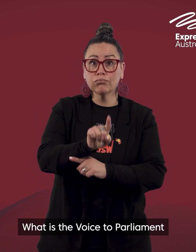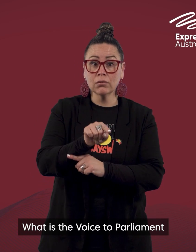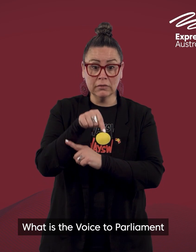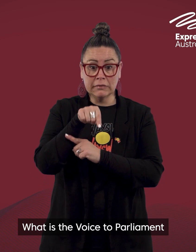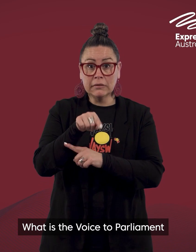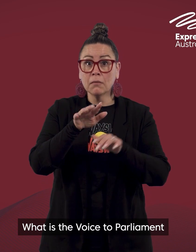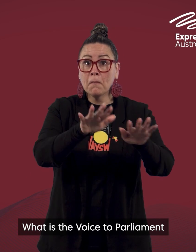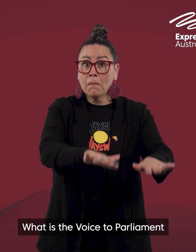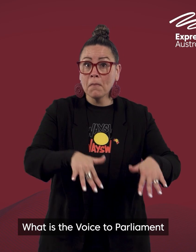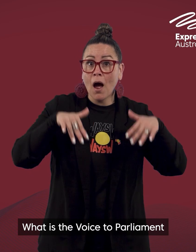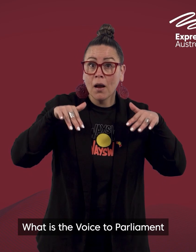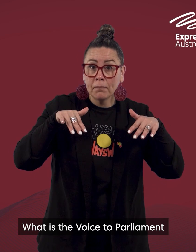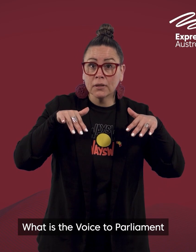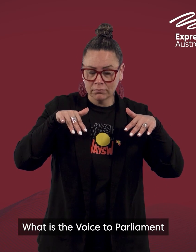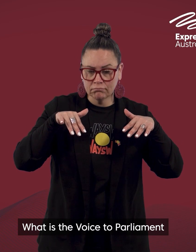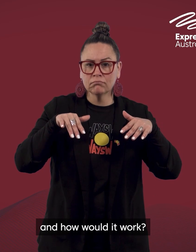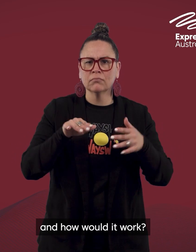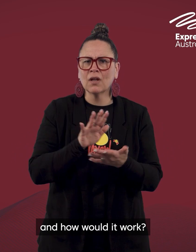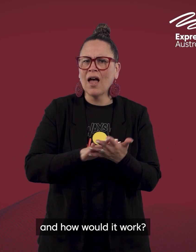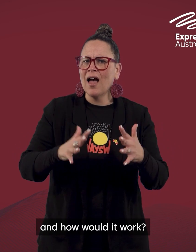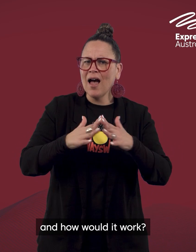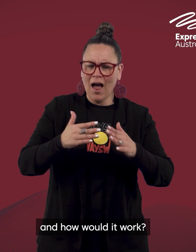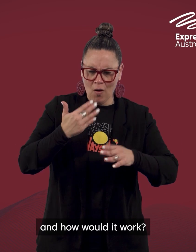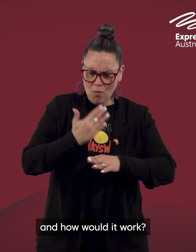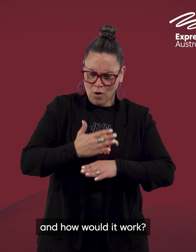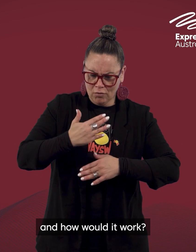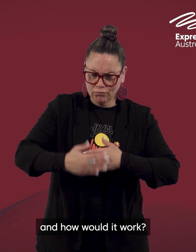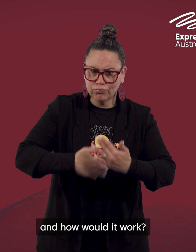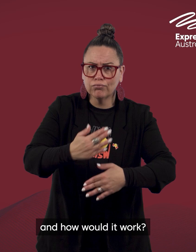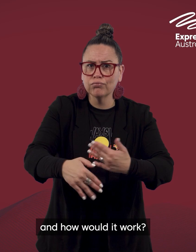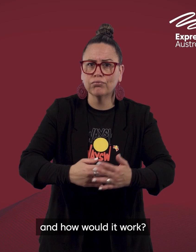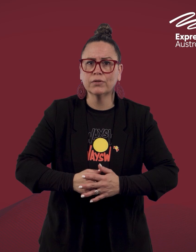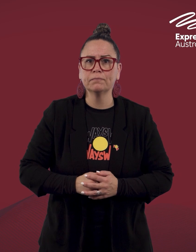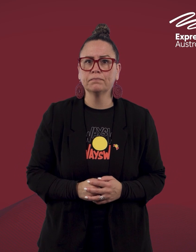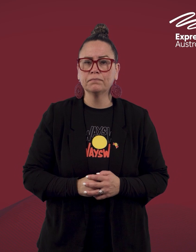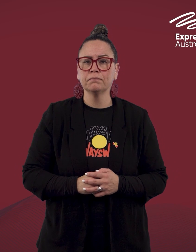What is the Voice to Parliament and how would it work?